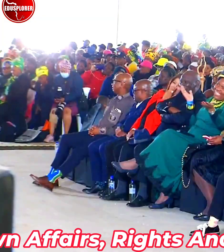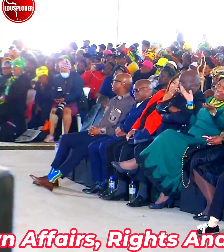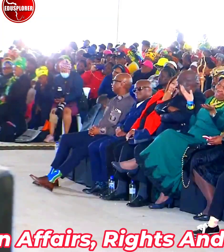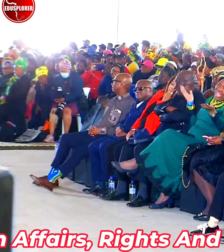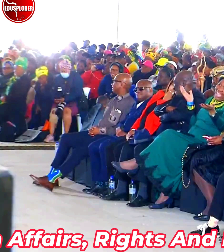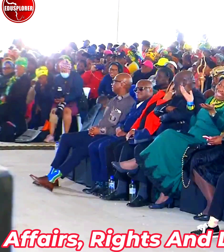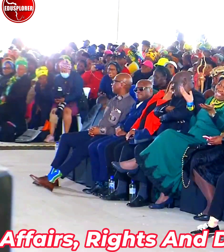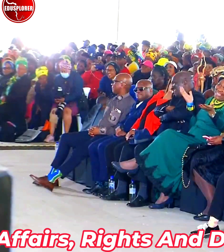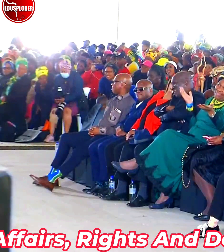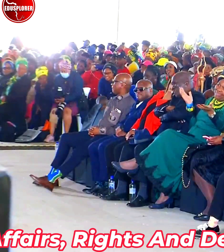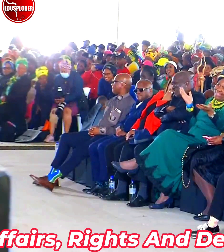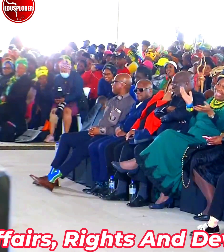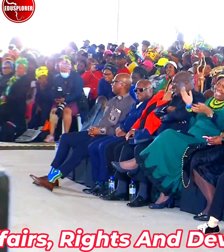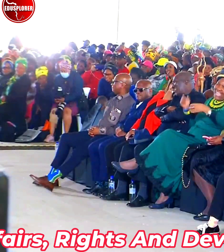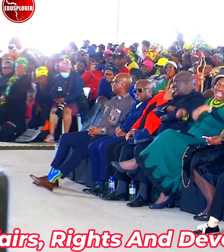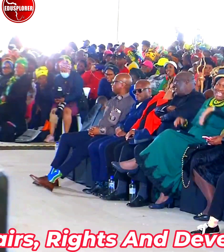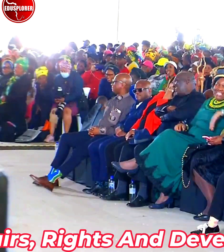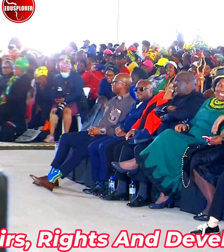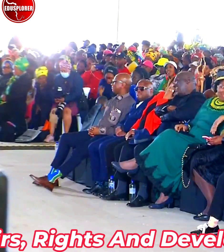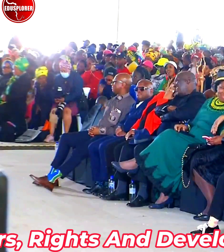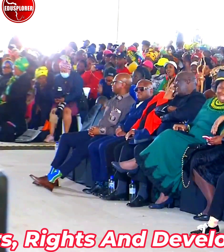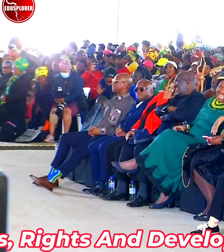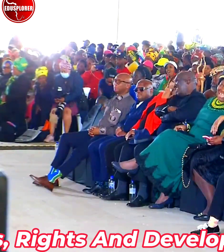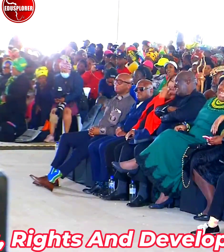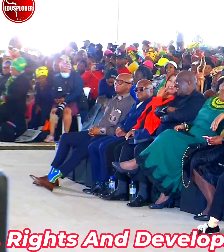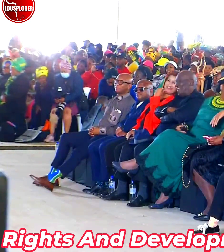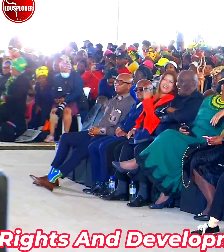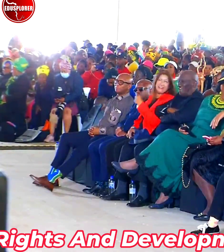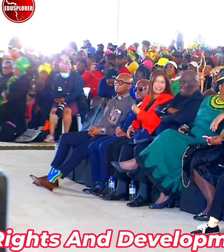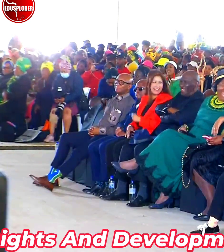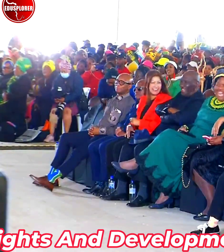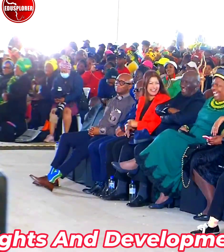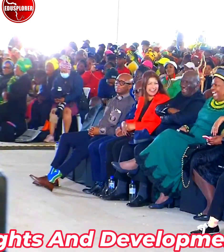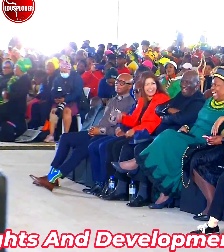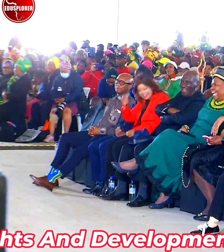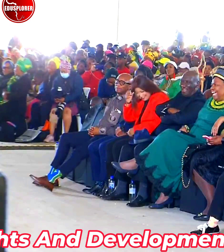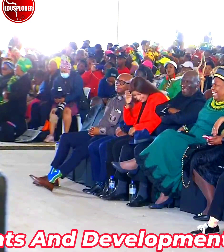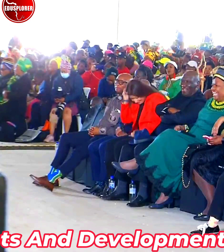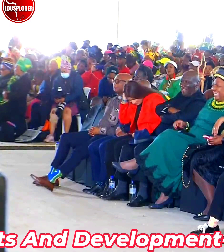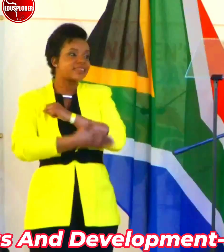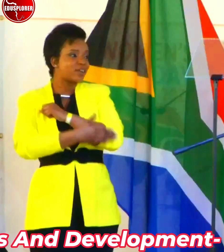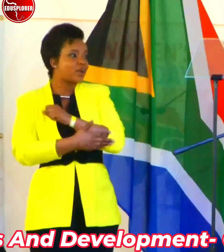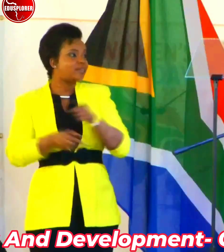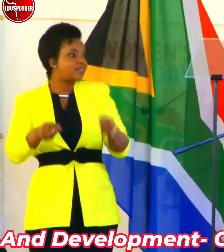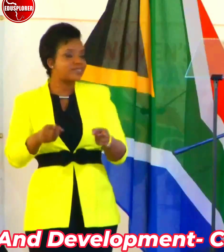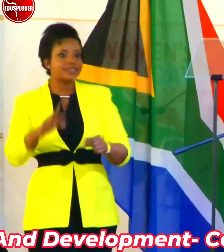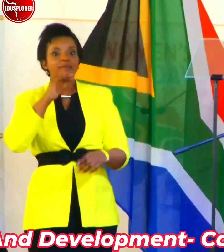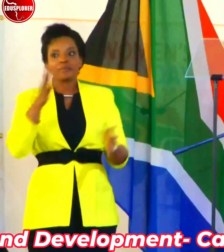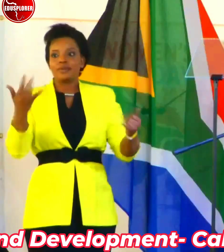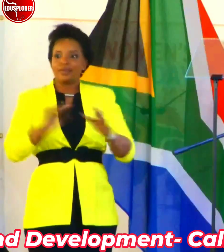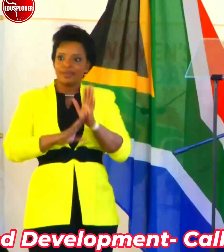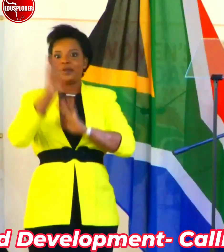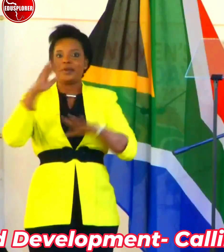big gun, how do the two connect? But the women of our country have broken into those